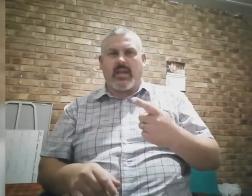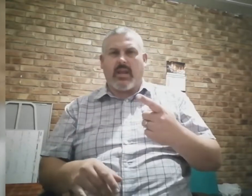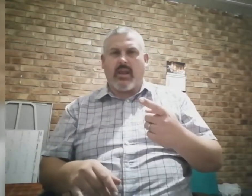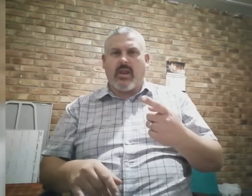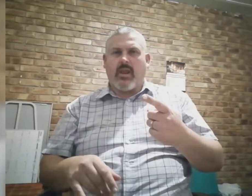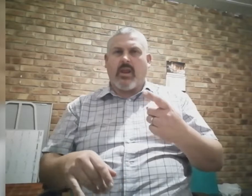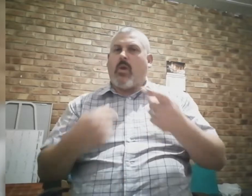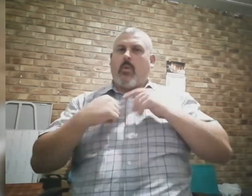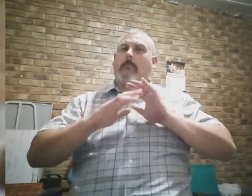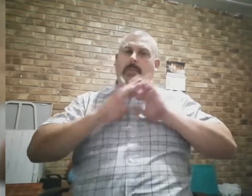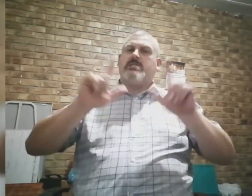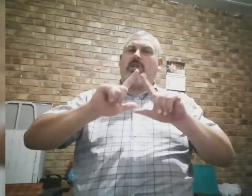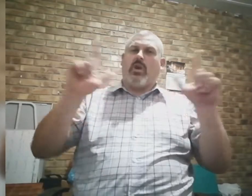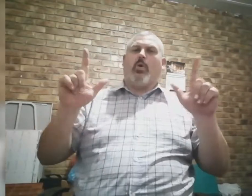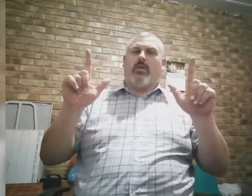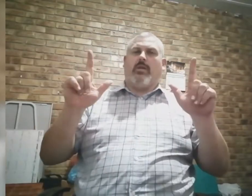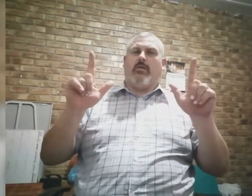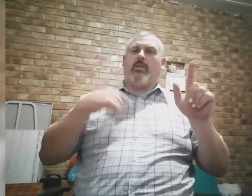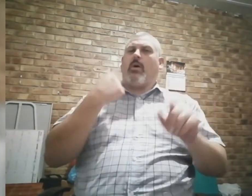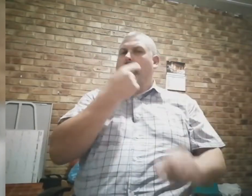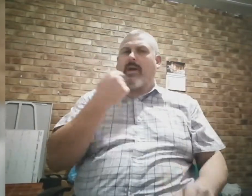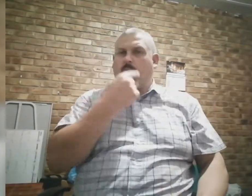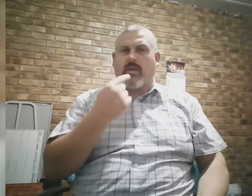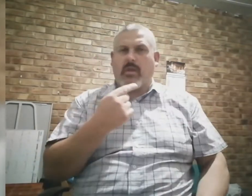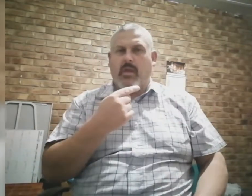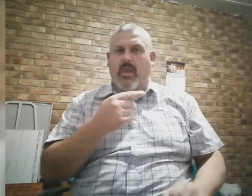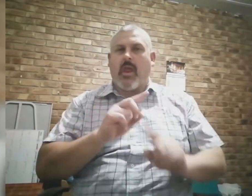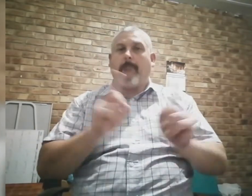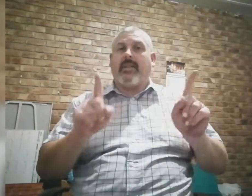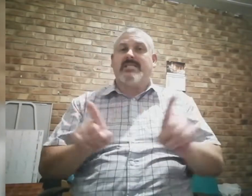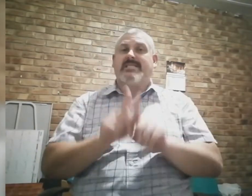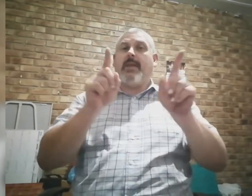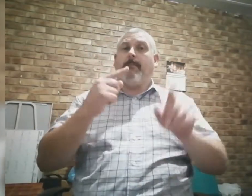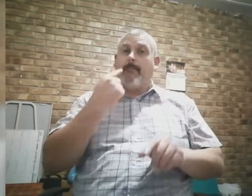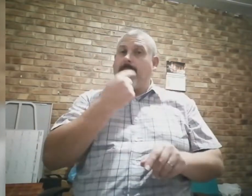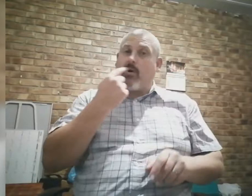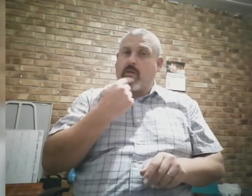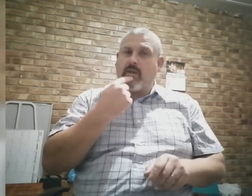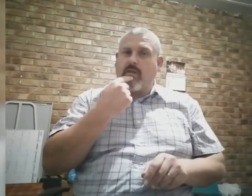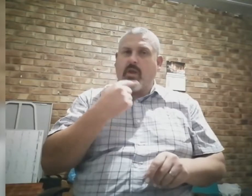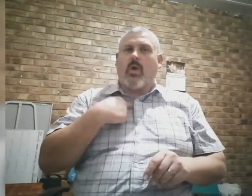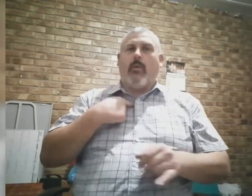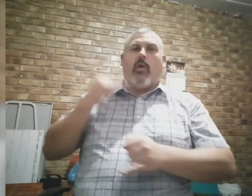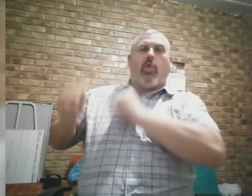We praise the Lord with our mouth, but the same mouth with